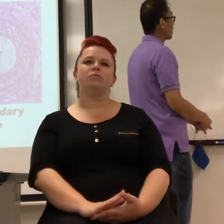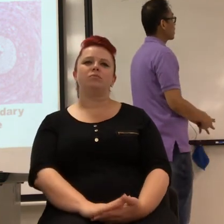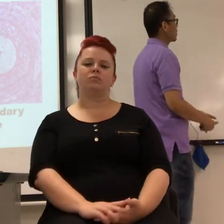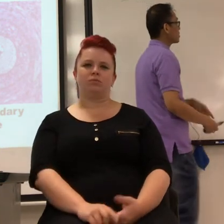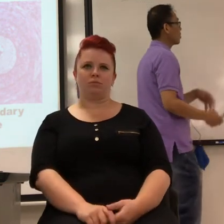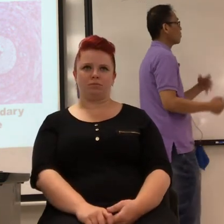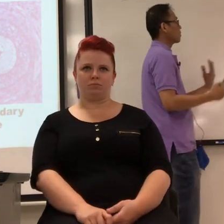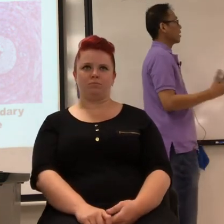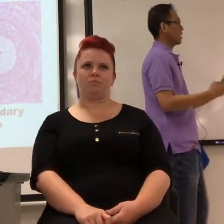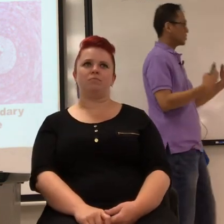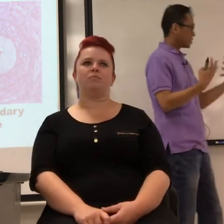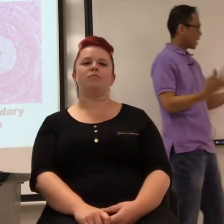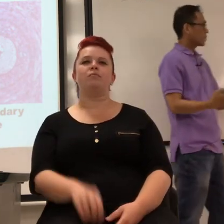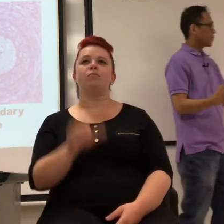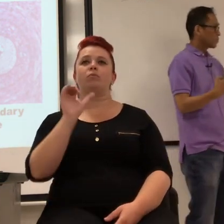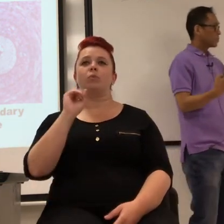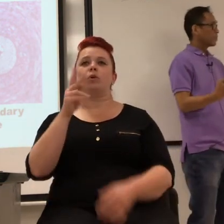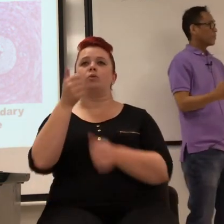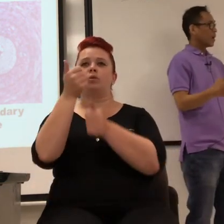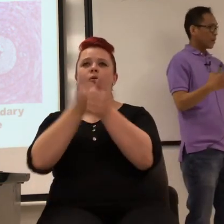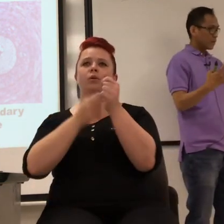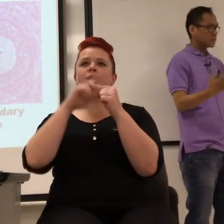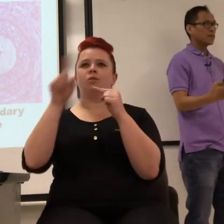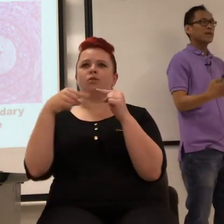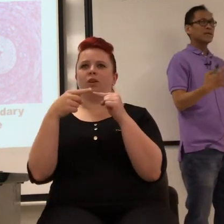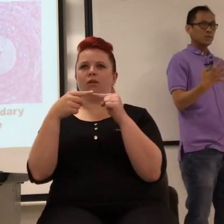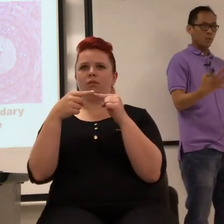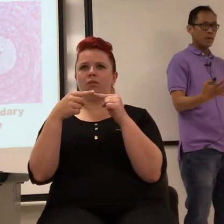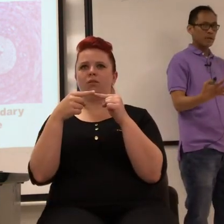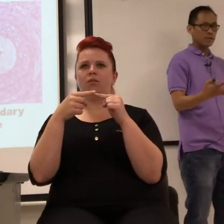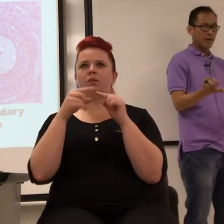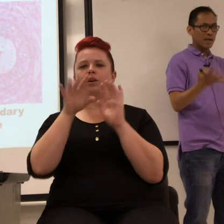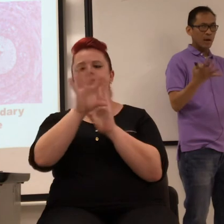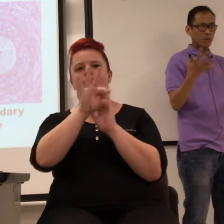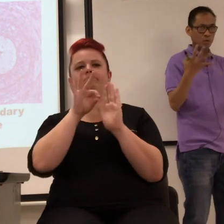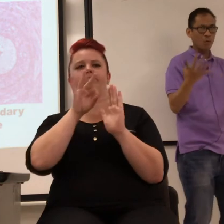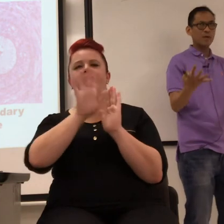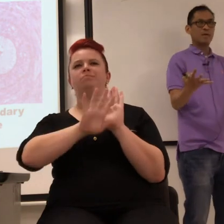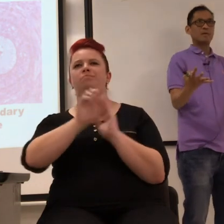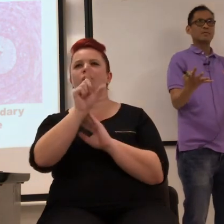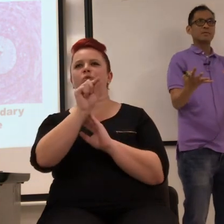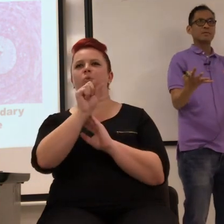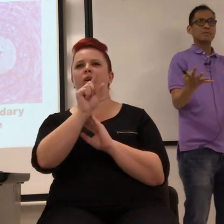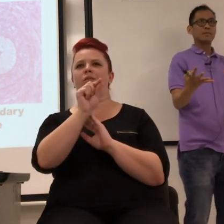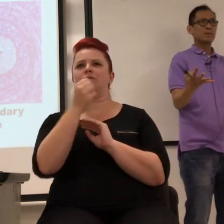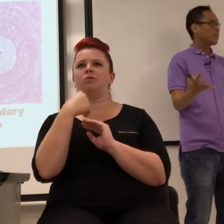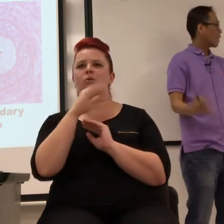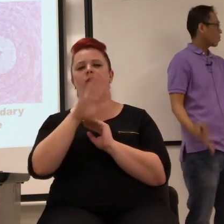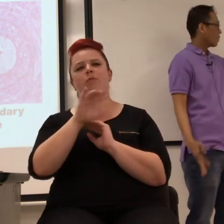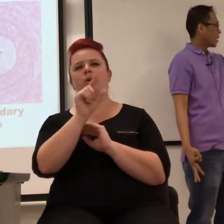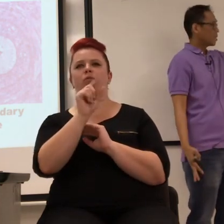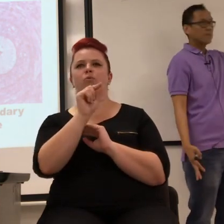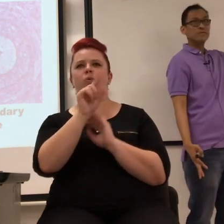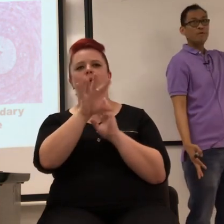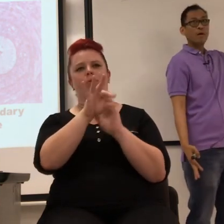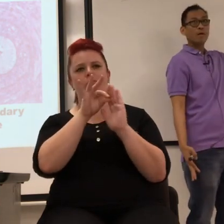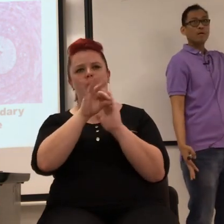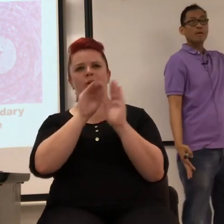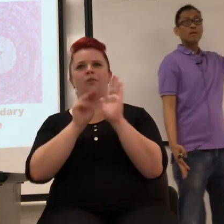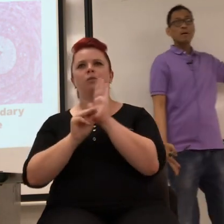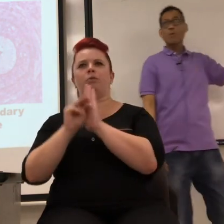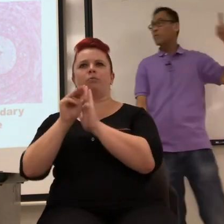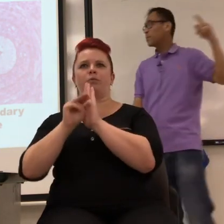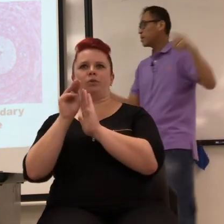Okay. Alright, so each cycle, you're selecting 20. So you've got about 20 of these that are making it this